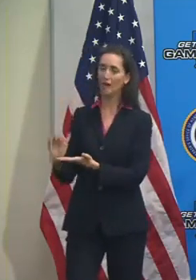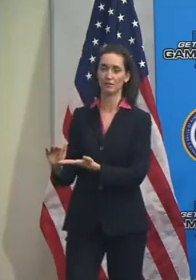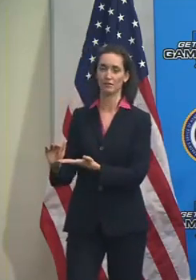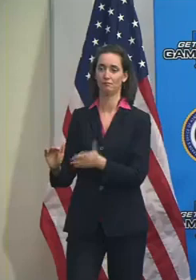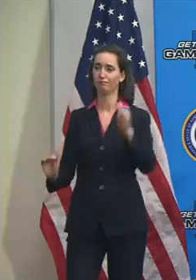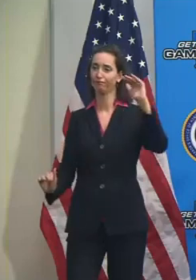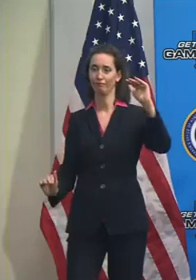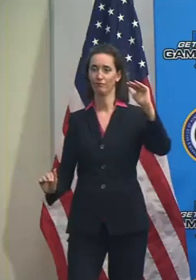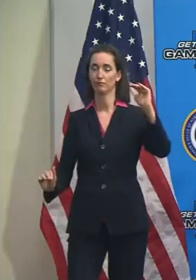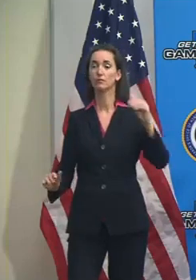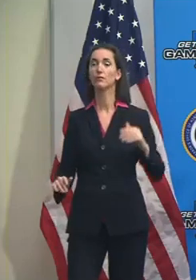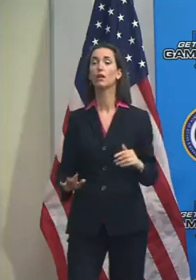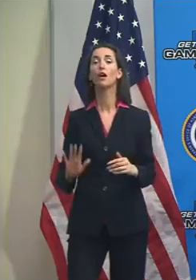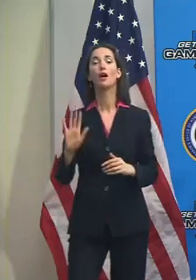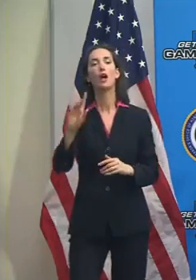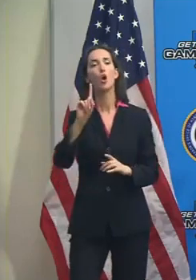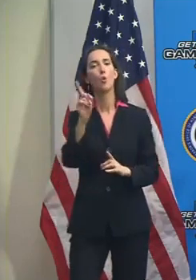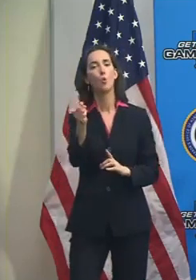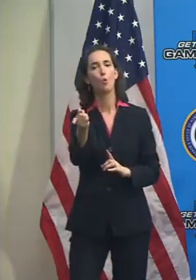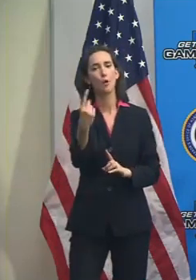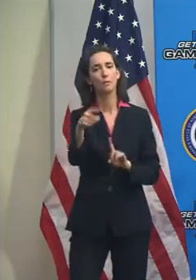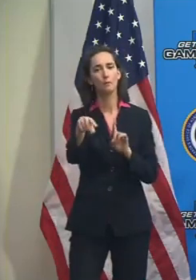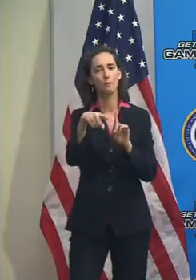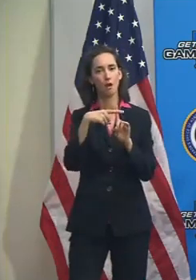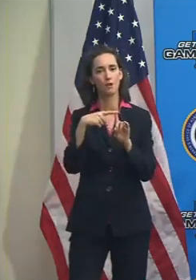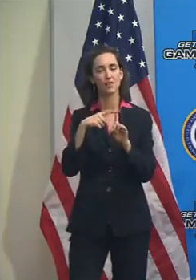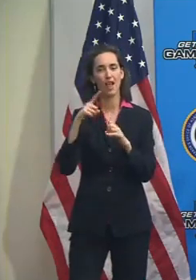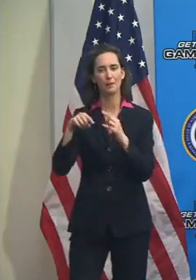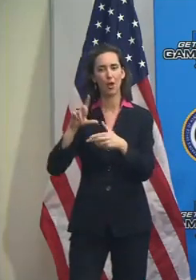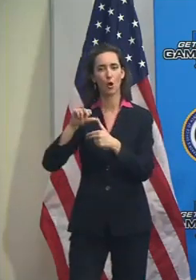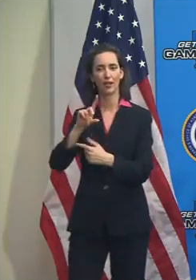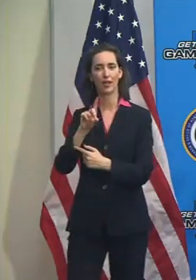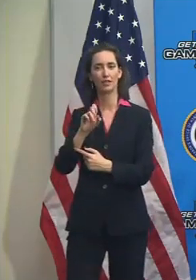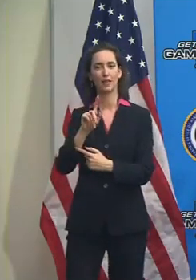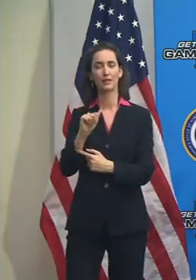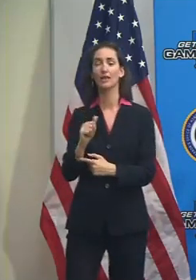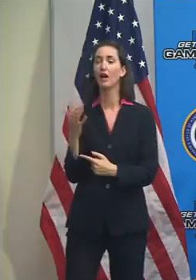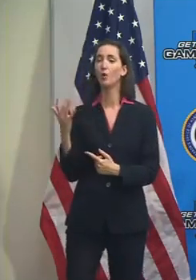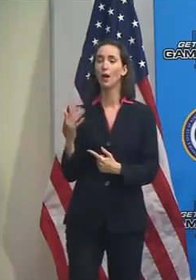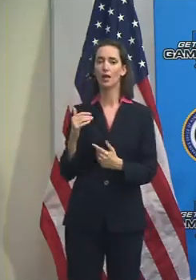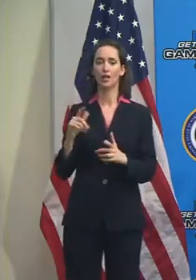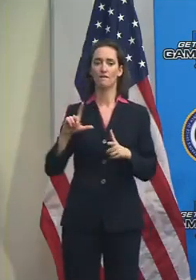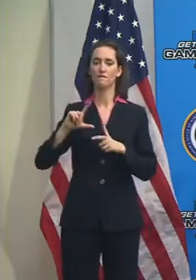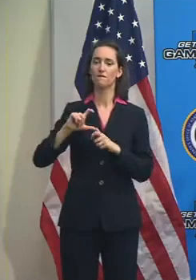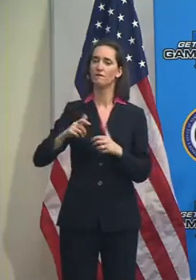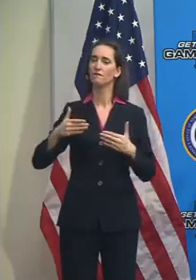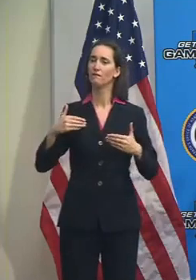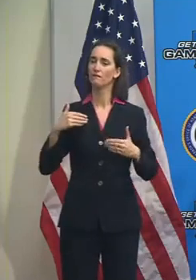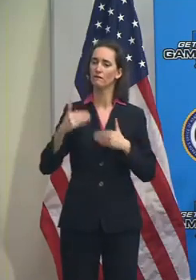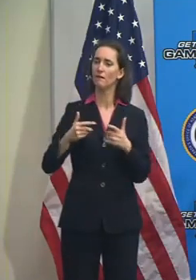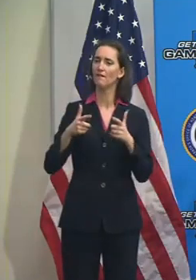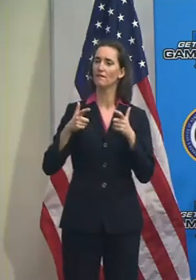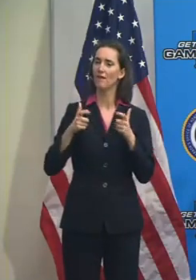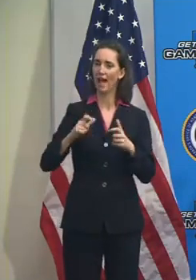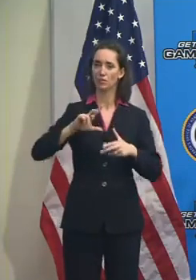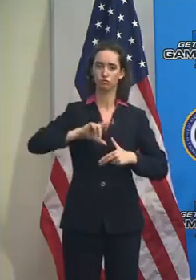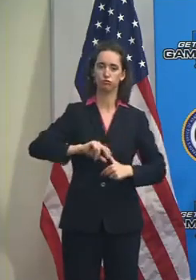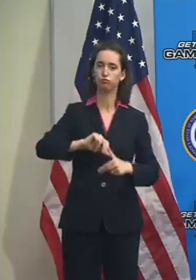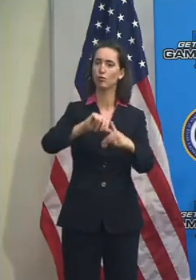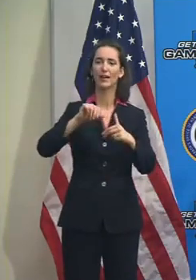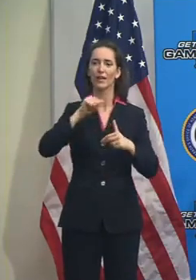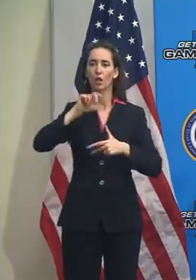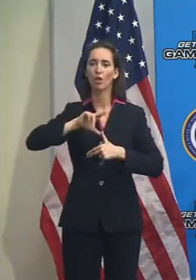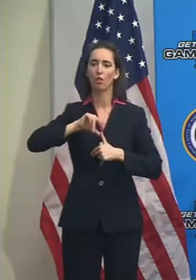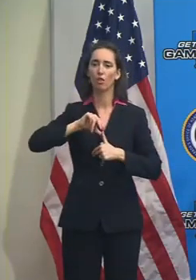the only redeeming quality about Delta is its forward speed. And so I'm